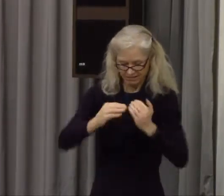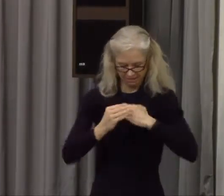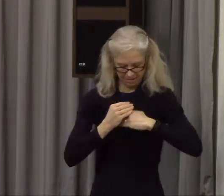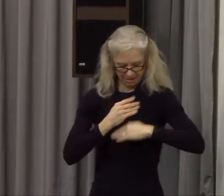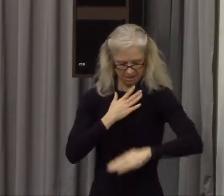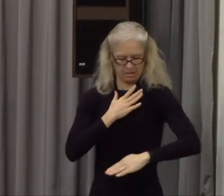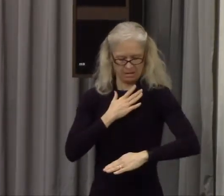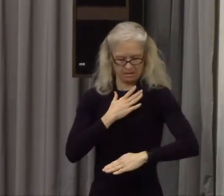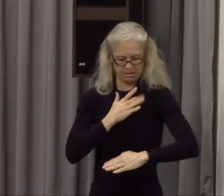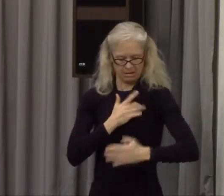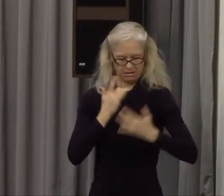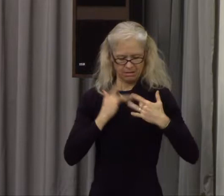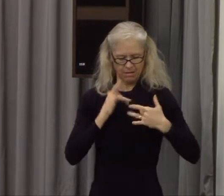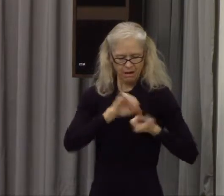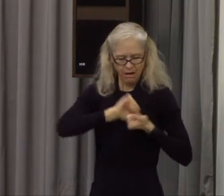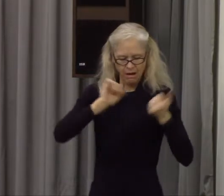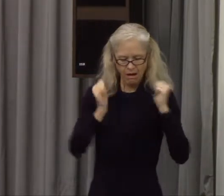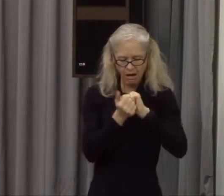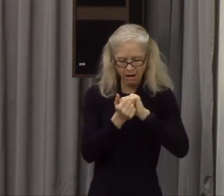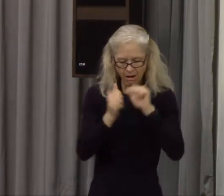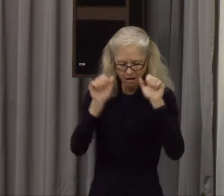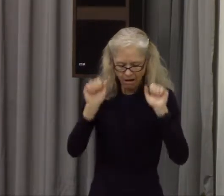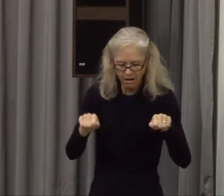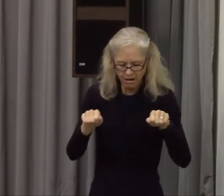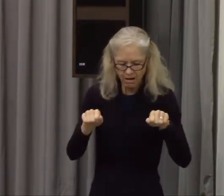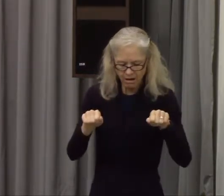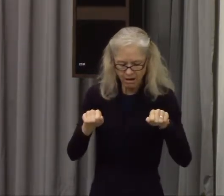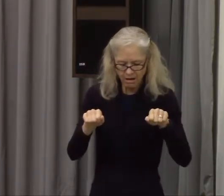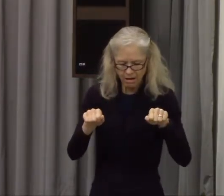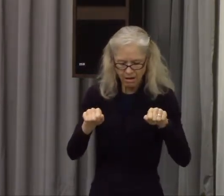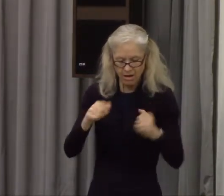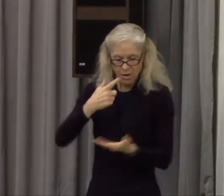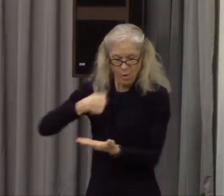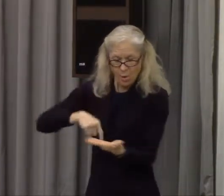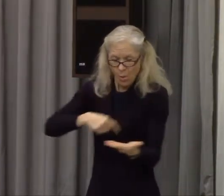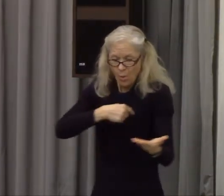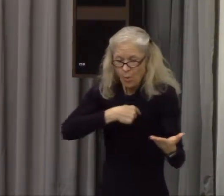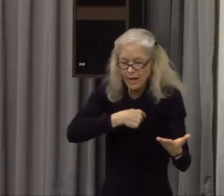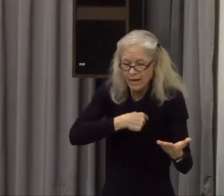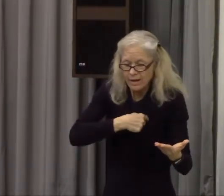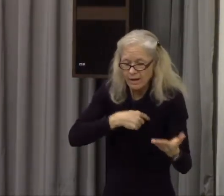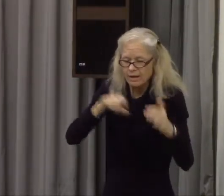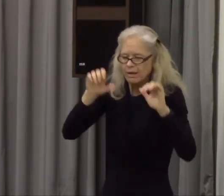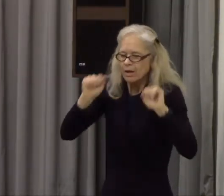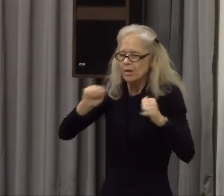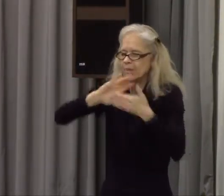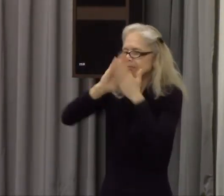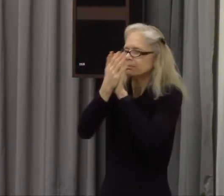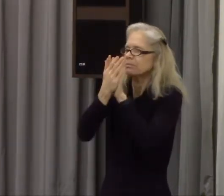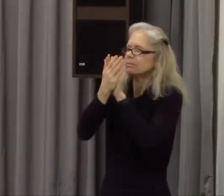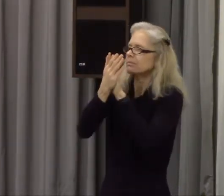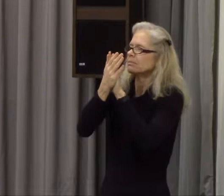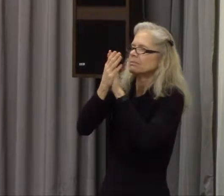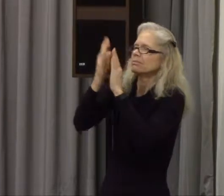And you can make us more like your Son. I thank you for that. I thank you for this Christmas story, which is